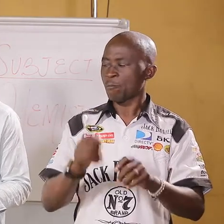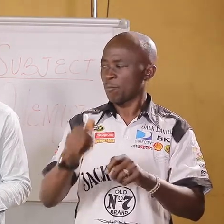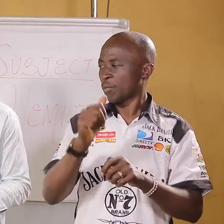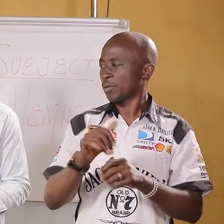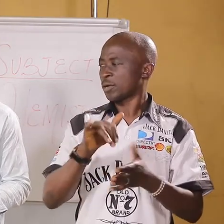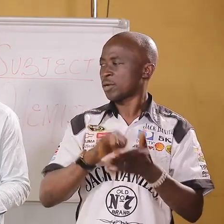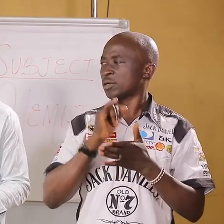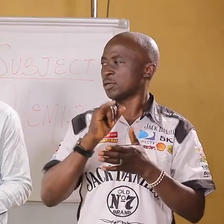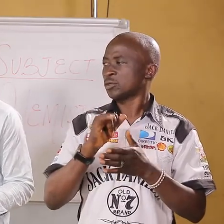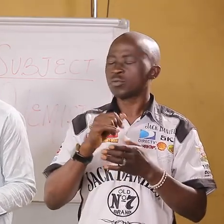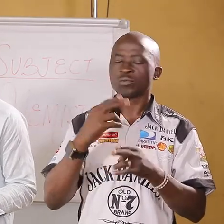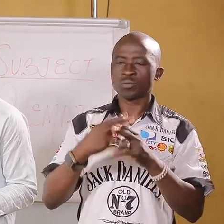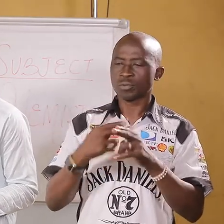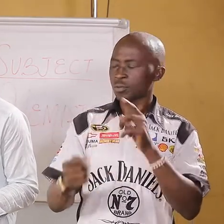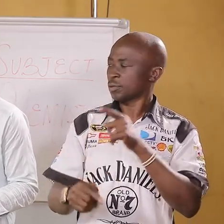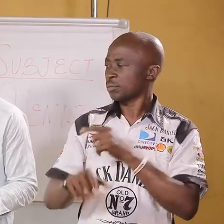call sedimentation.